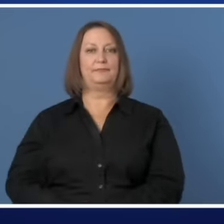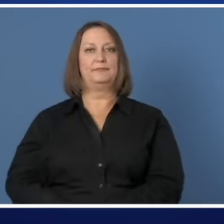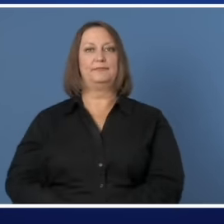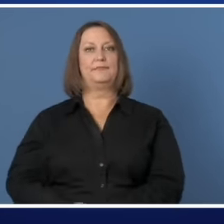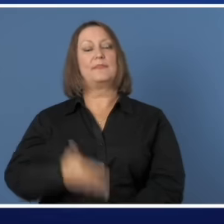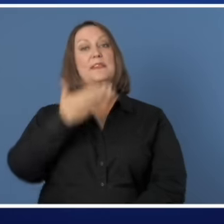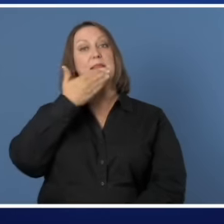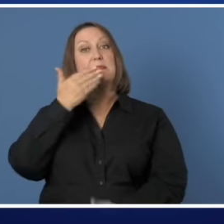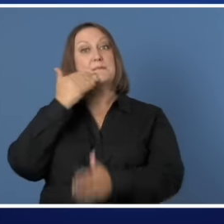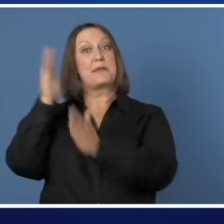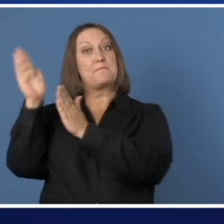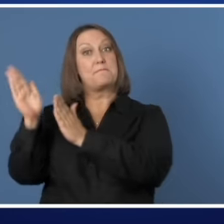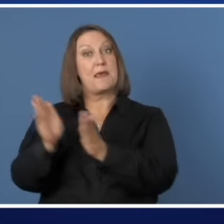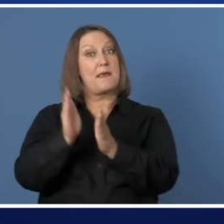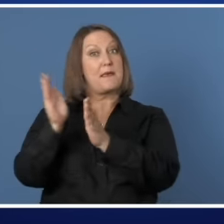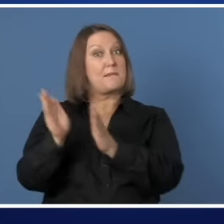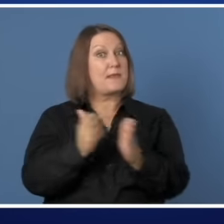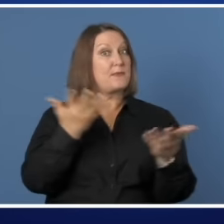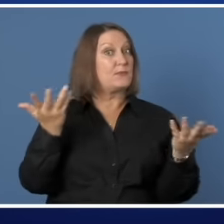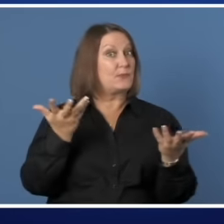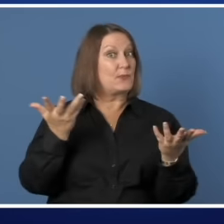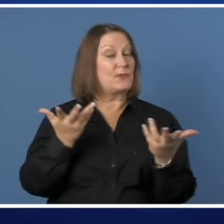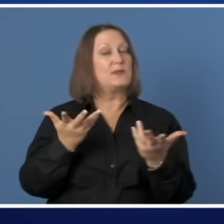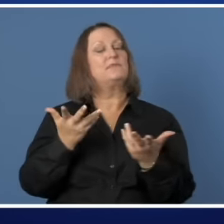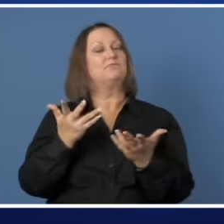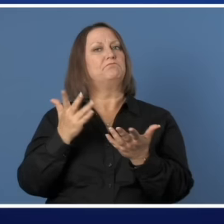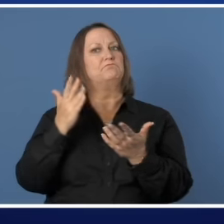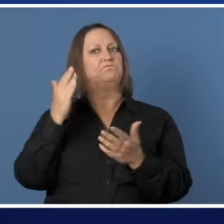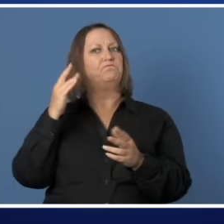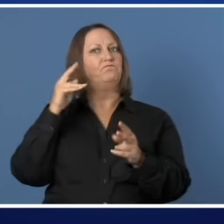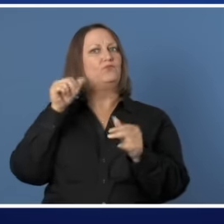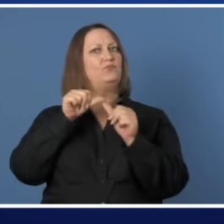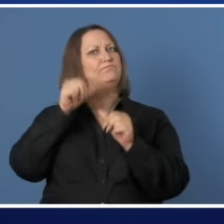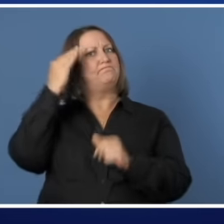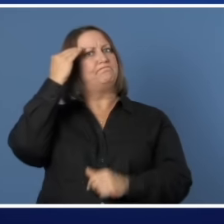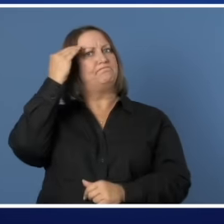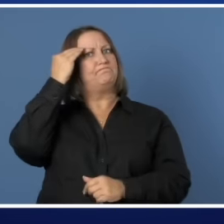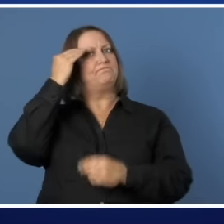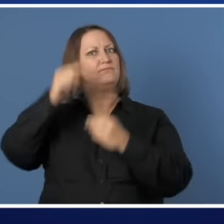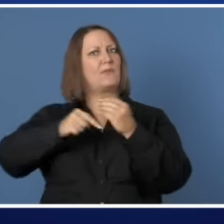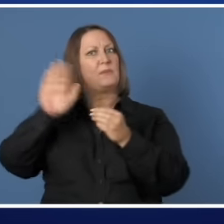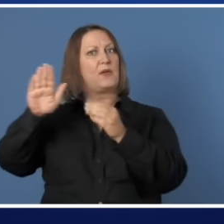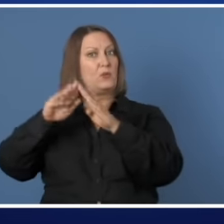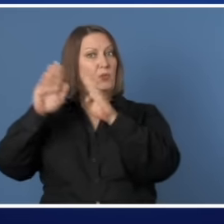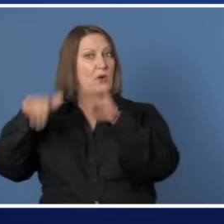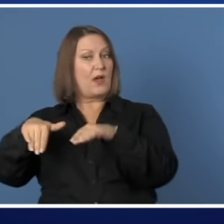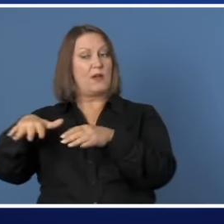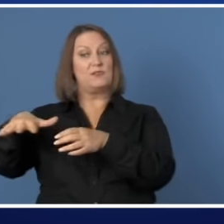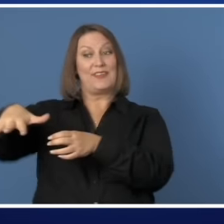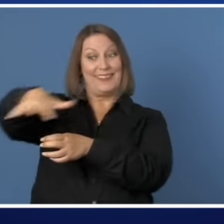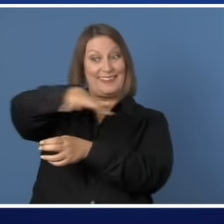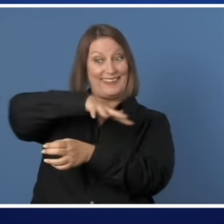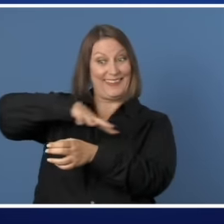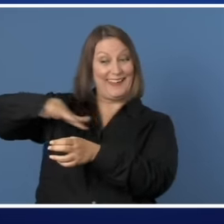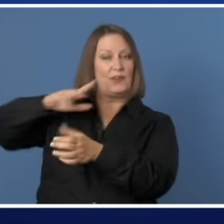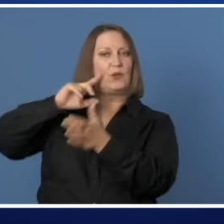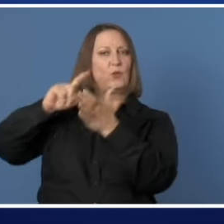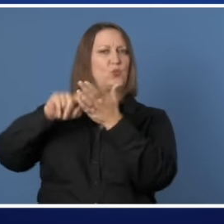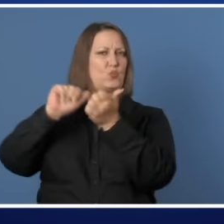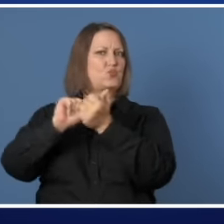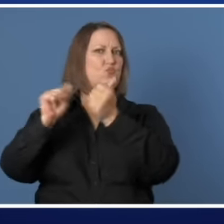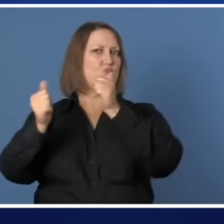The best way to plan for a mudslide is to stay informed about changes in and around your home